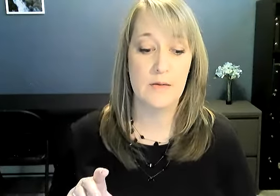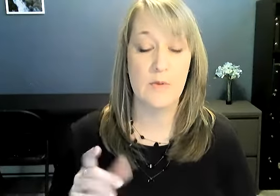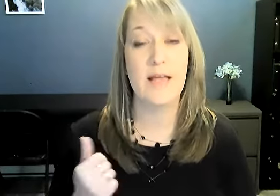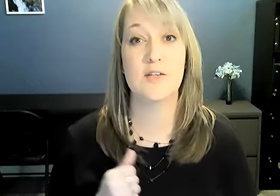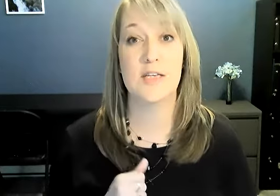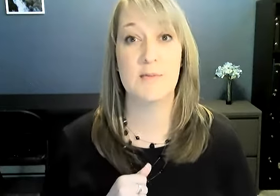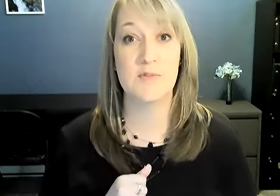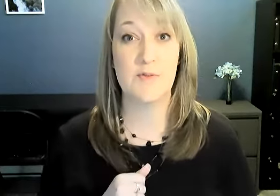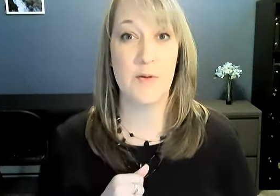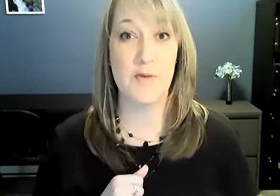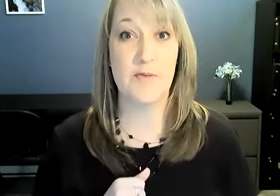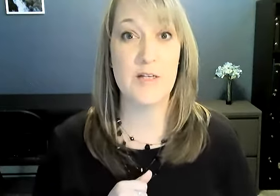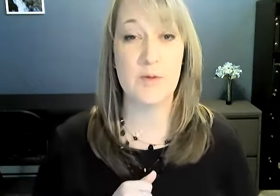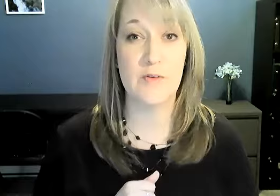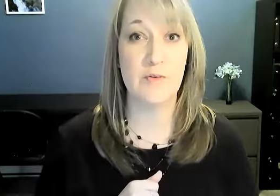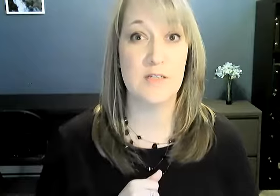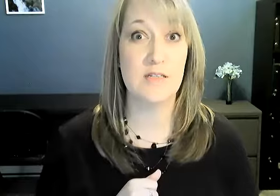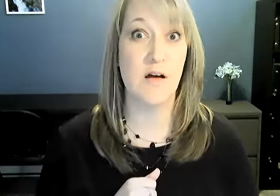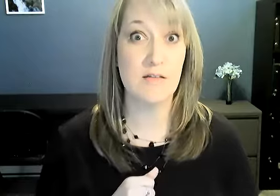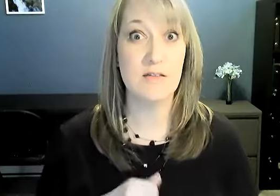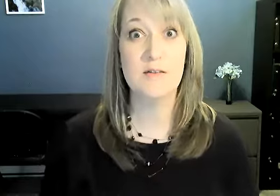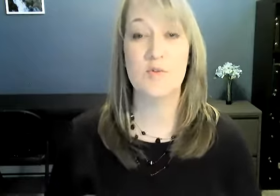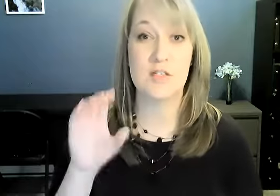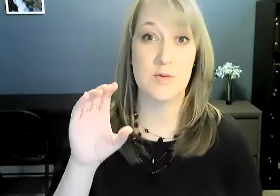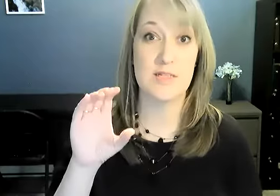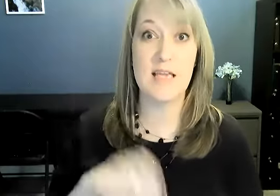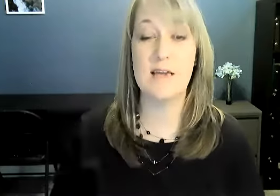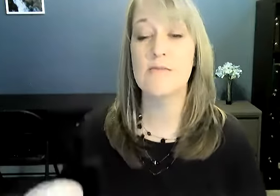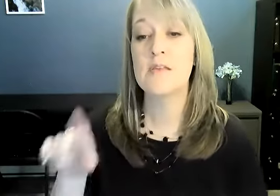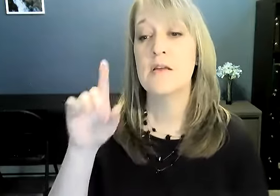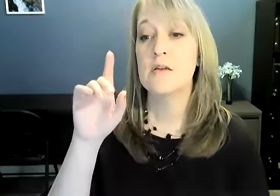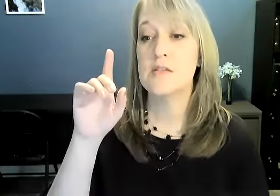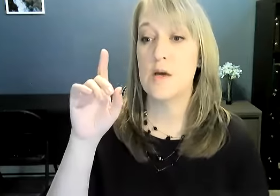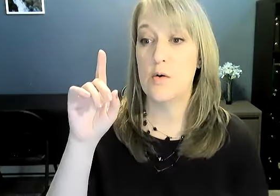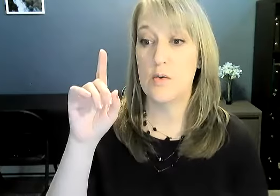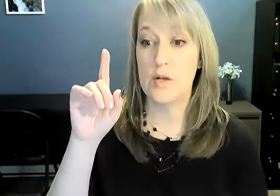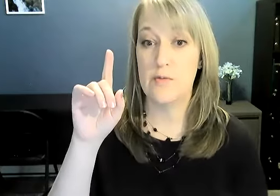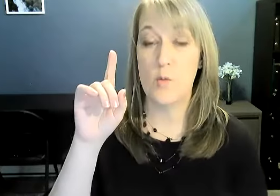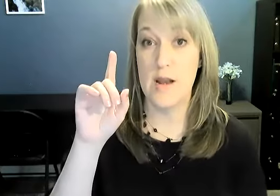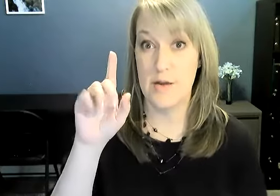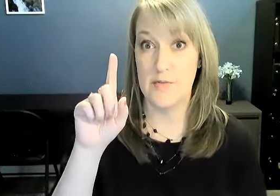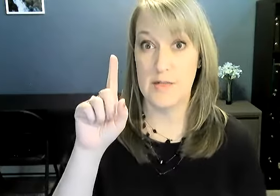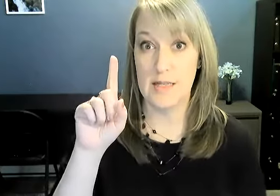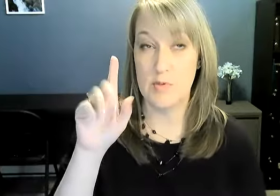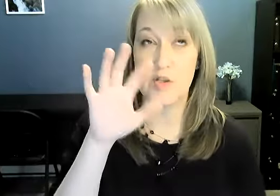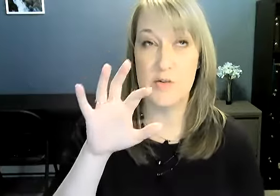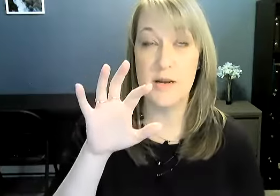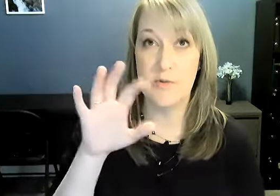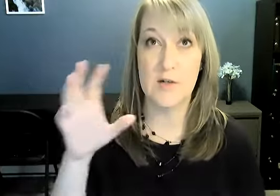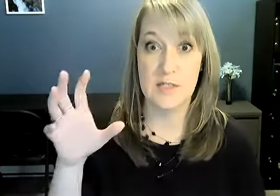well, it actually comes from the French word for 100, cent, which starts with a C. So for 100, for example, so you do the number first and then you